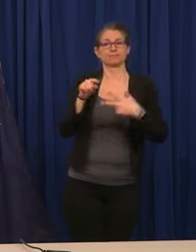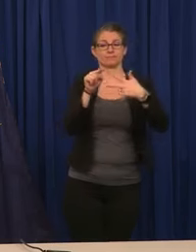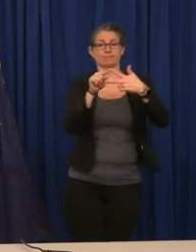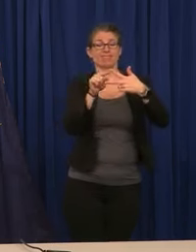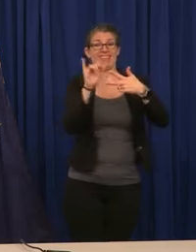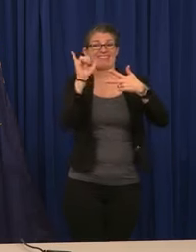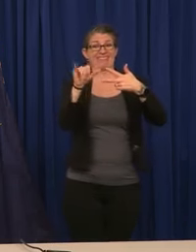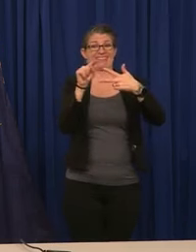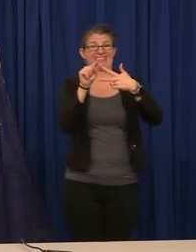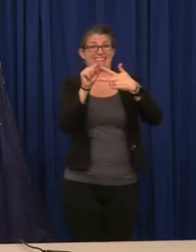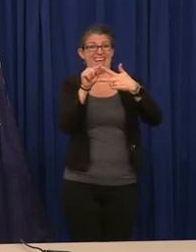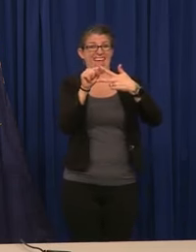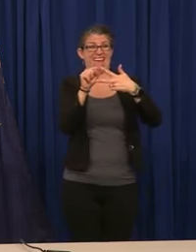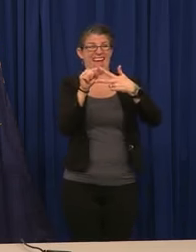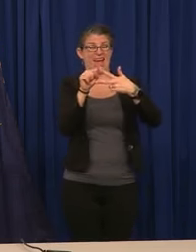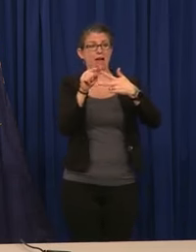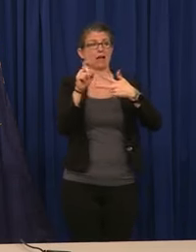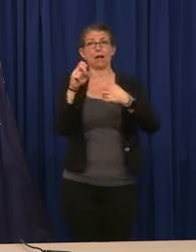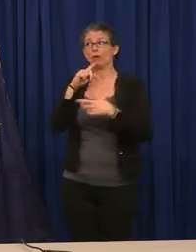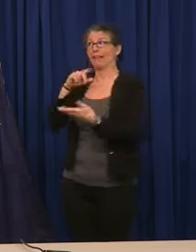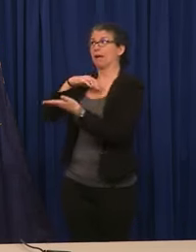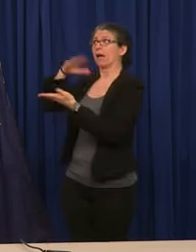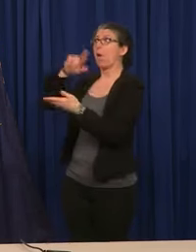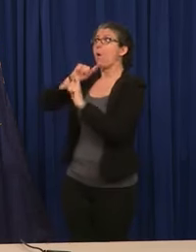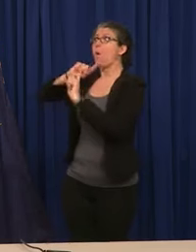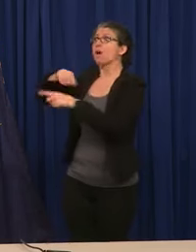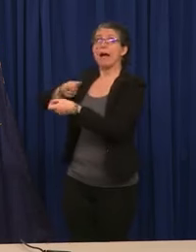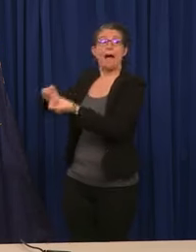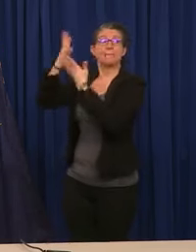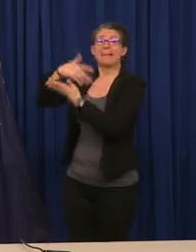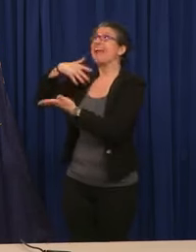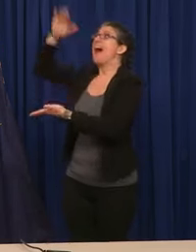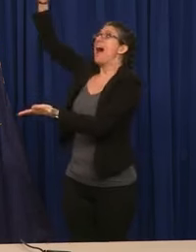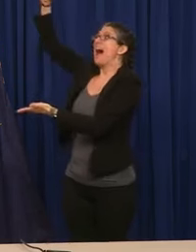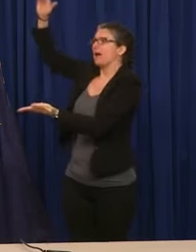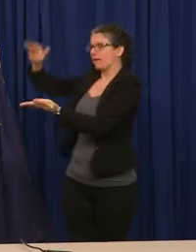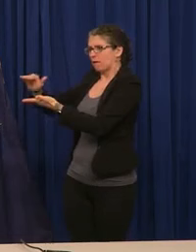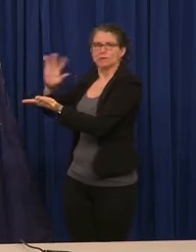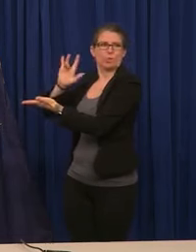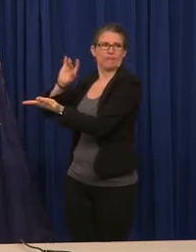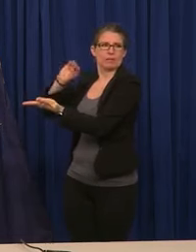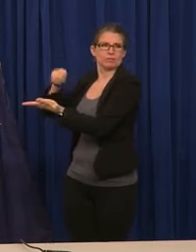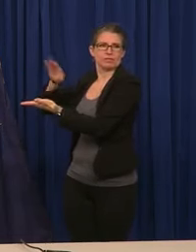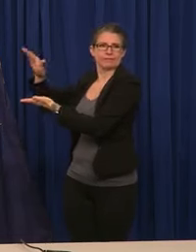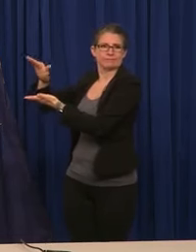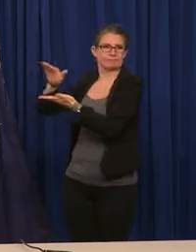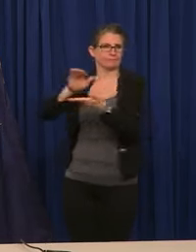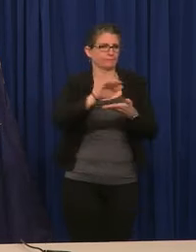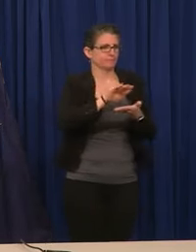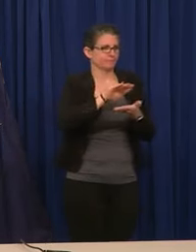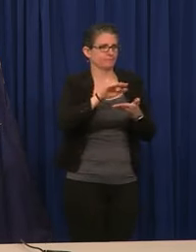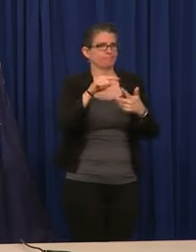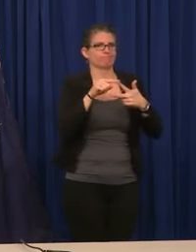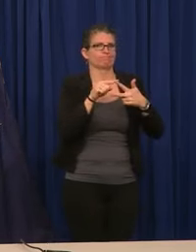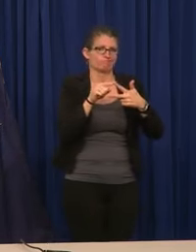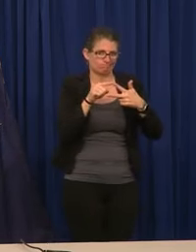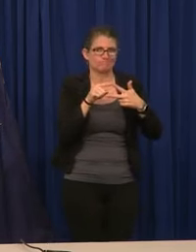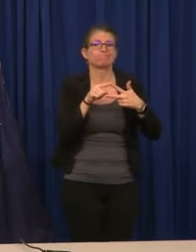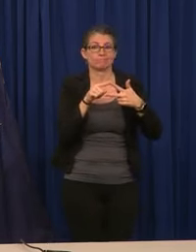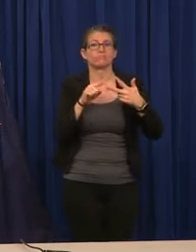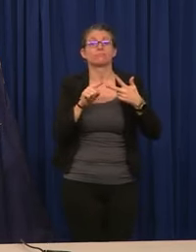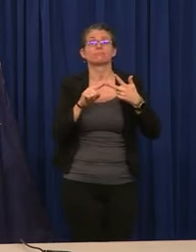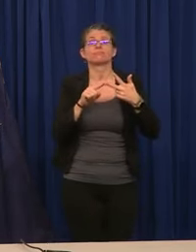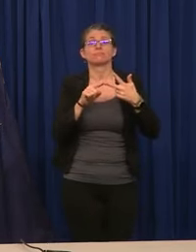larger allocation approximately a day and a half ago to our warehouse. We have confirmed that that allocation that